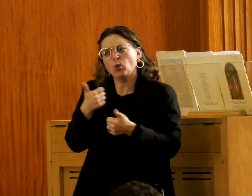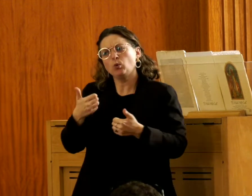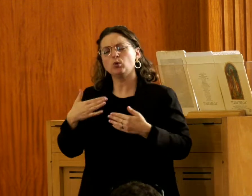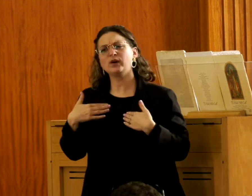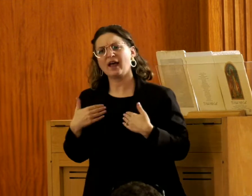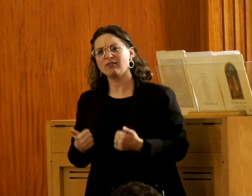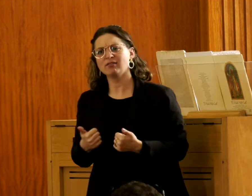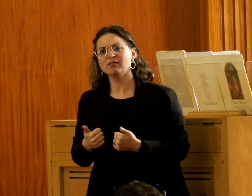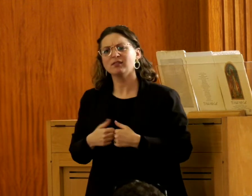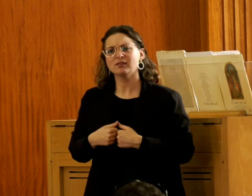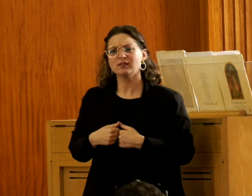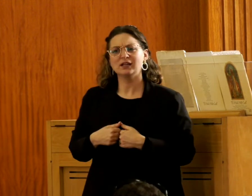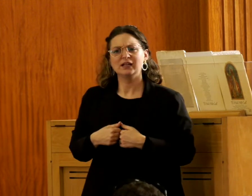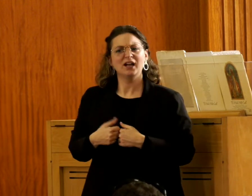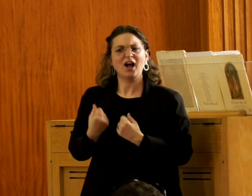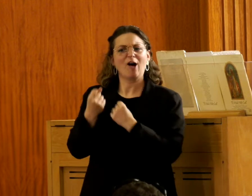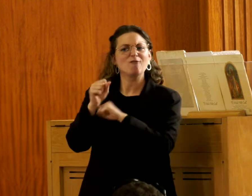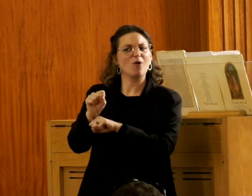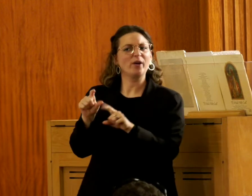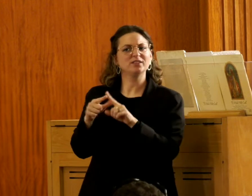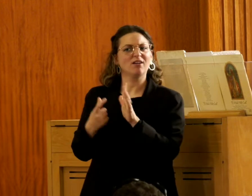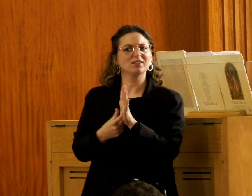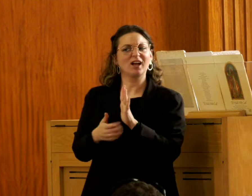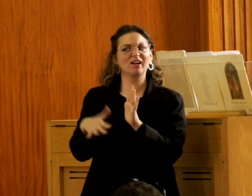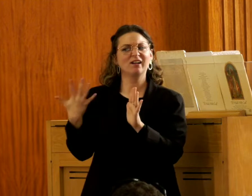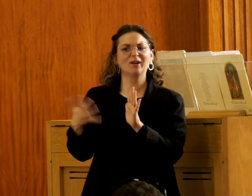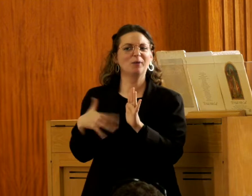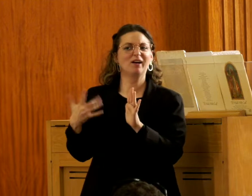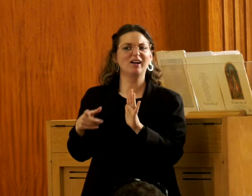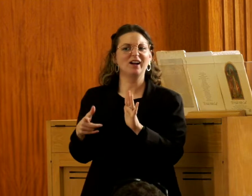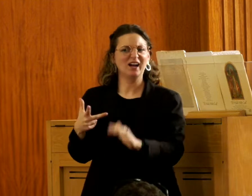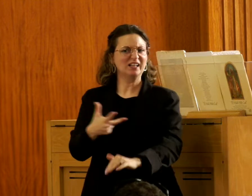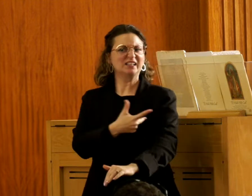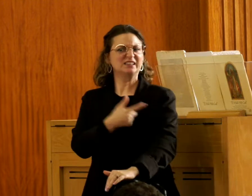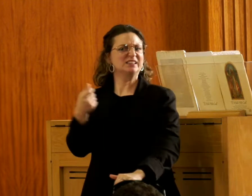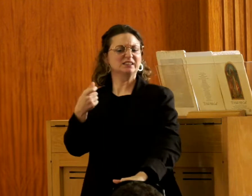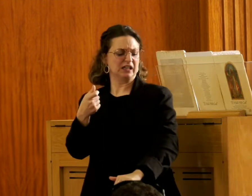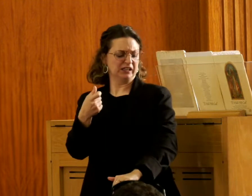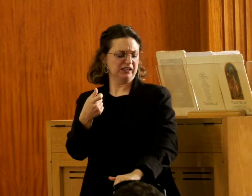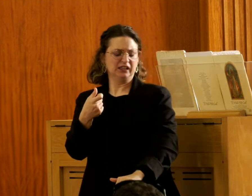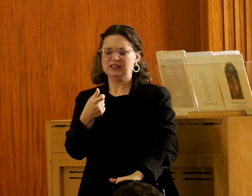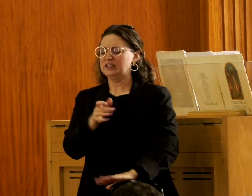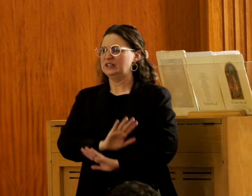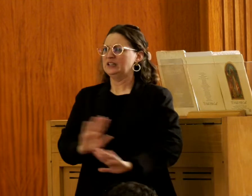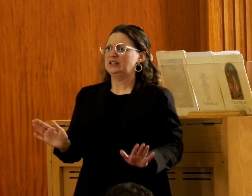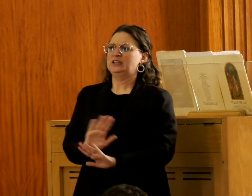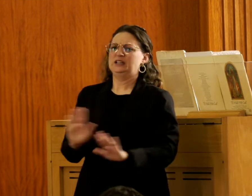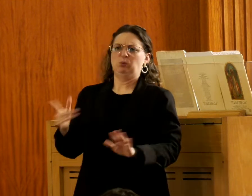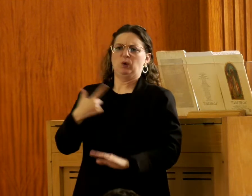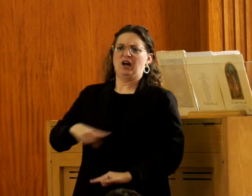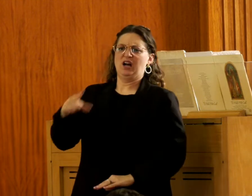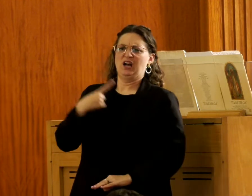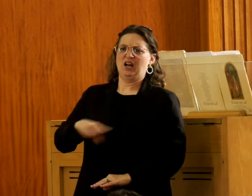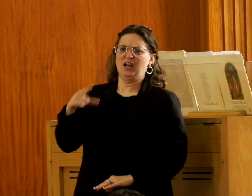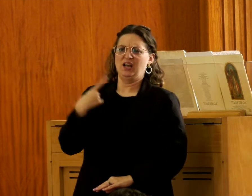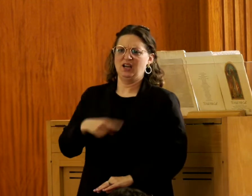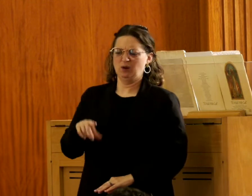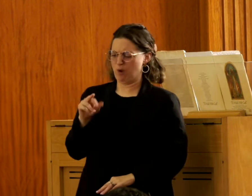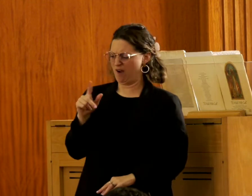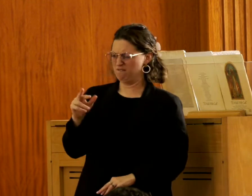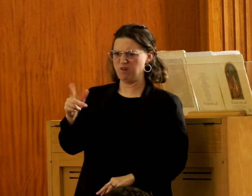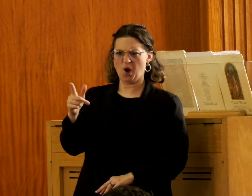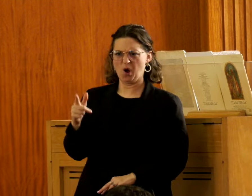and actively avoided doctors. Joan detested needles with a passion. When a regular blood test was suggested, she'd